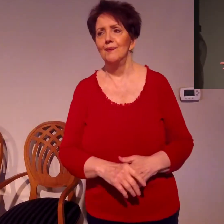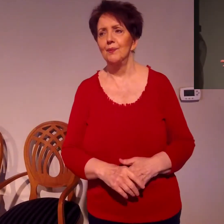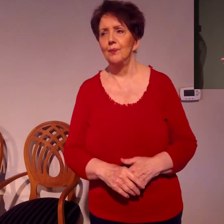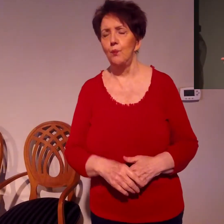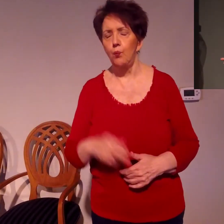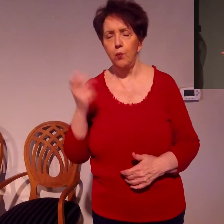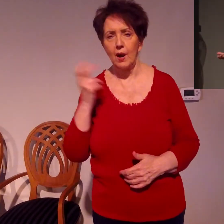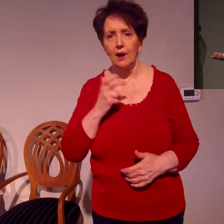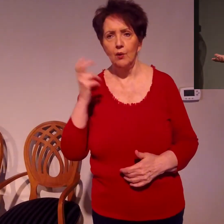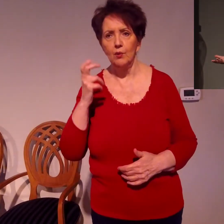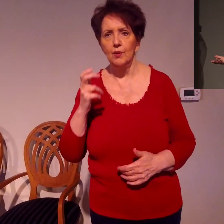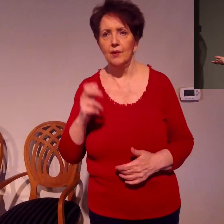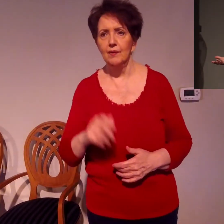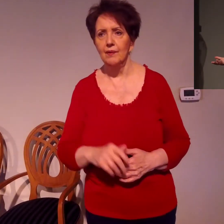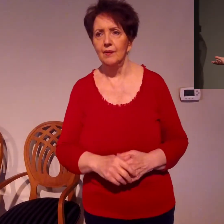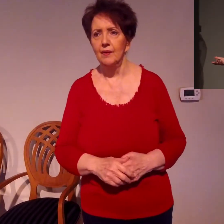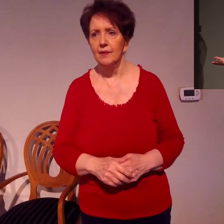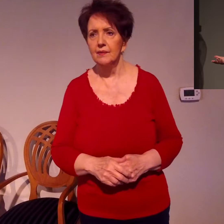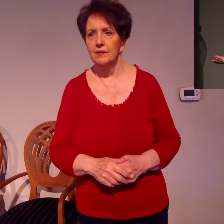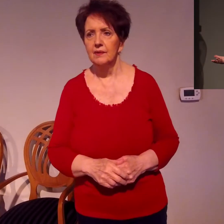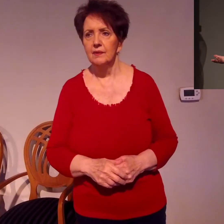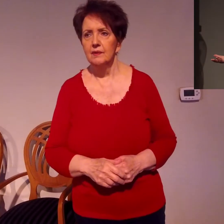gosh. Oh my gosh.